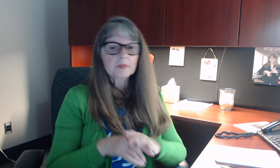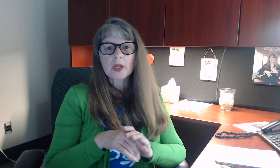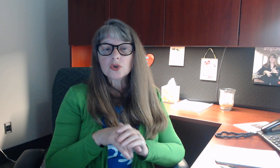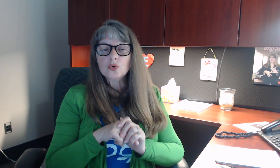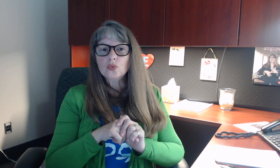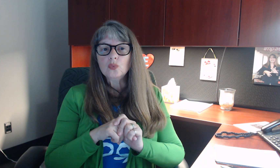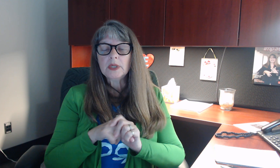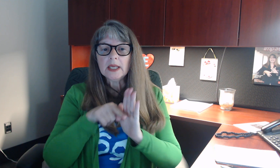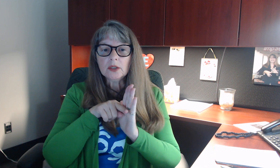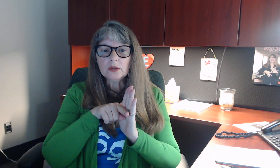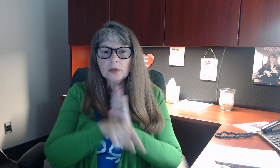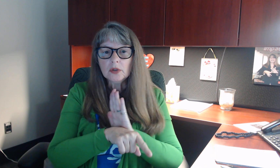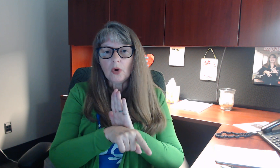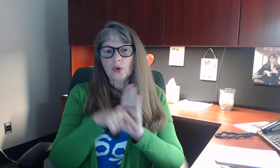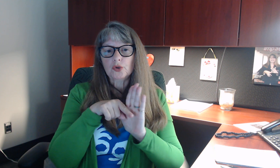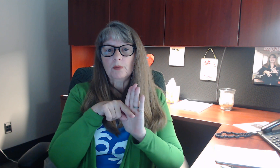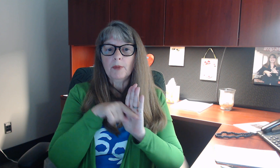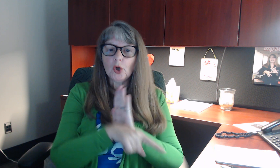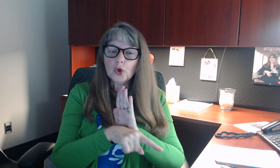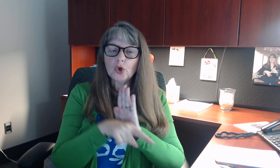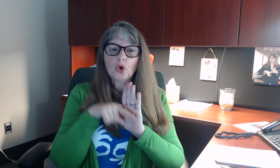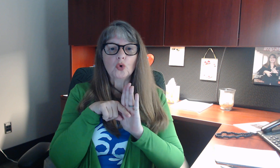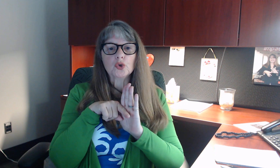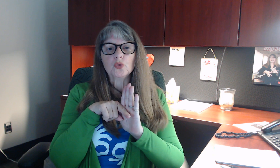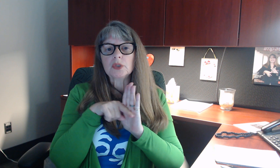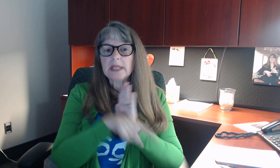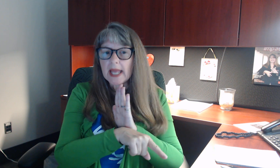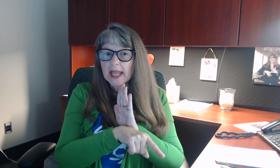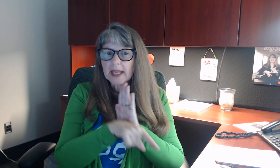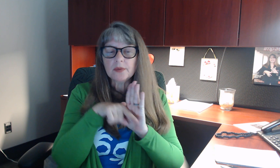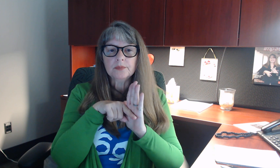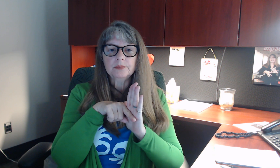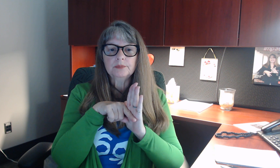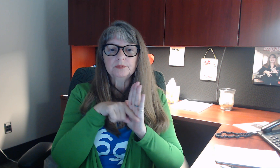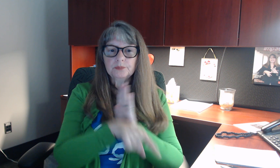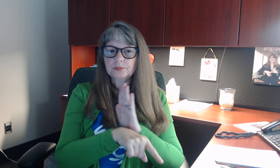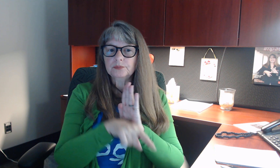To kill or to murder or to slay.